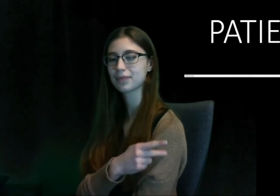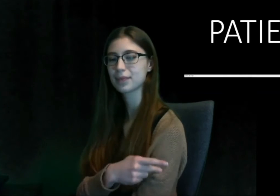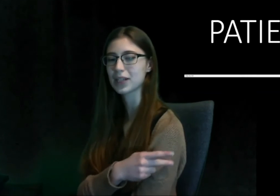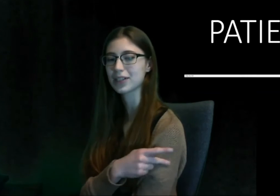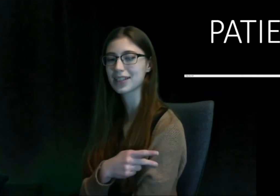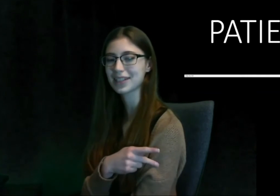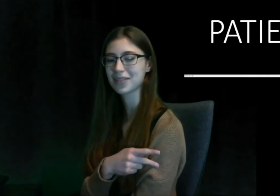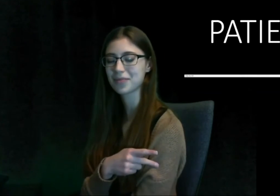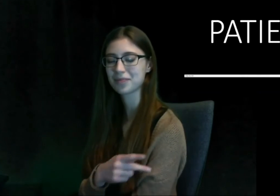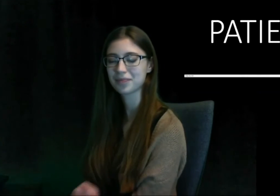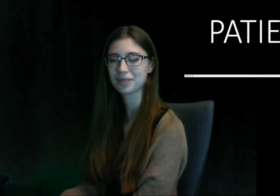Patient.